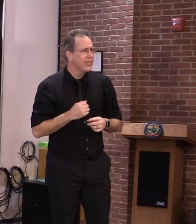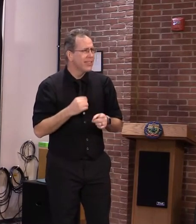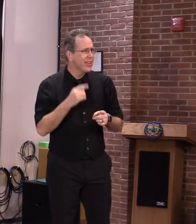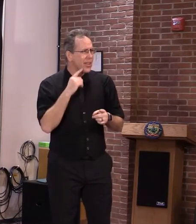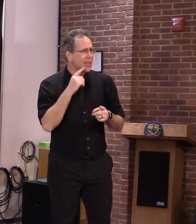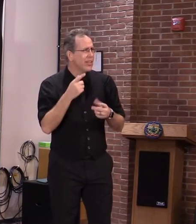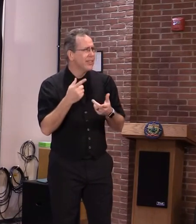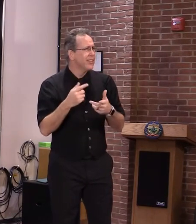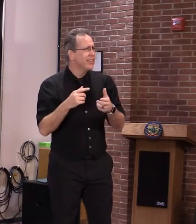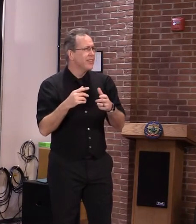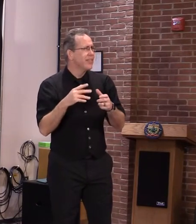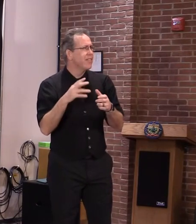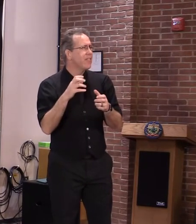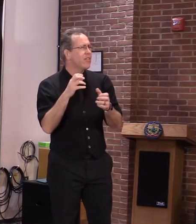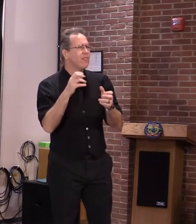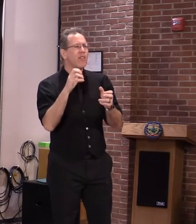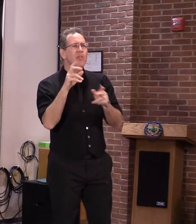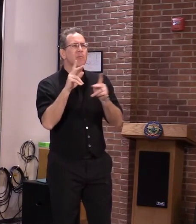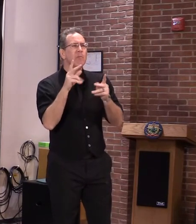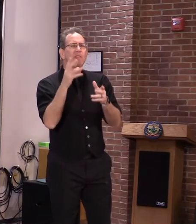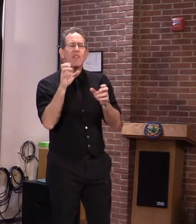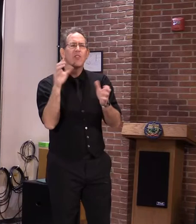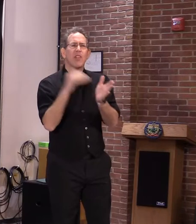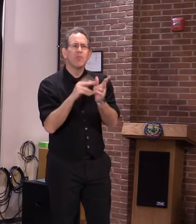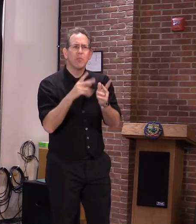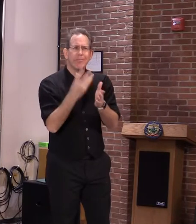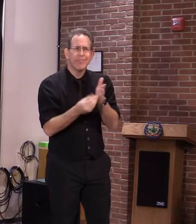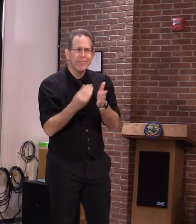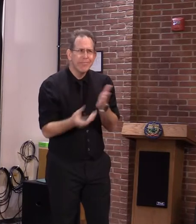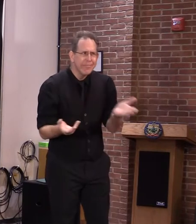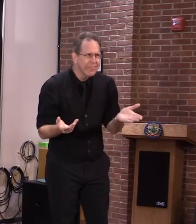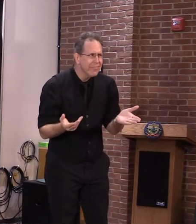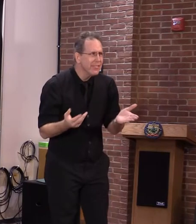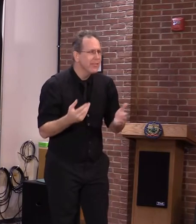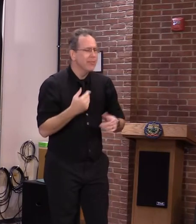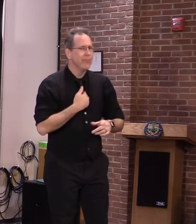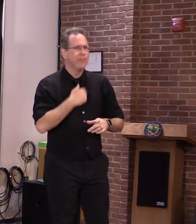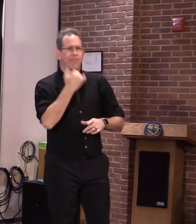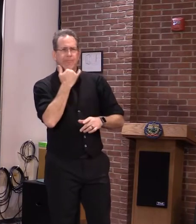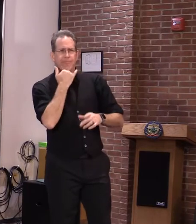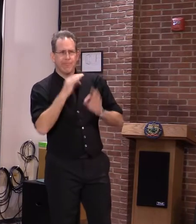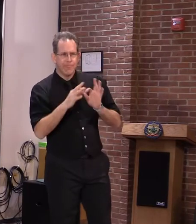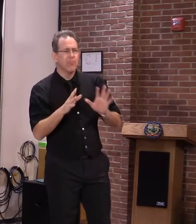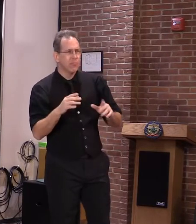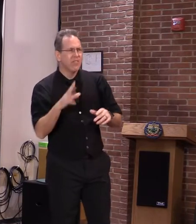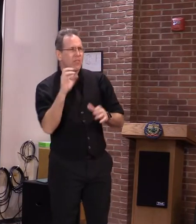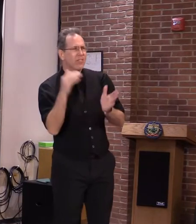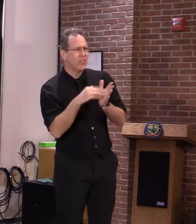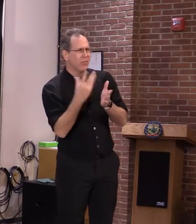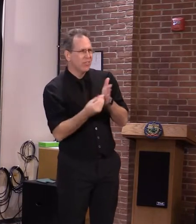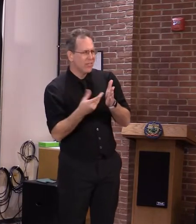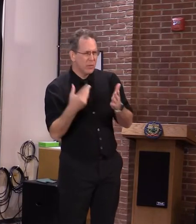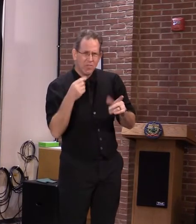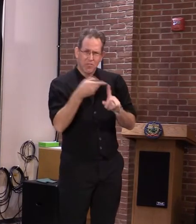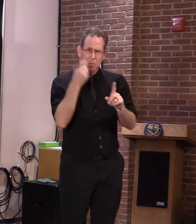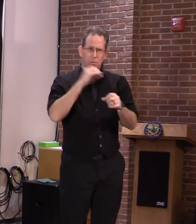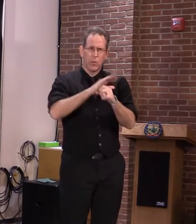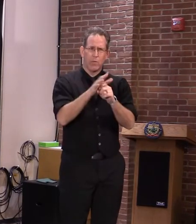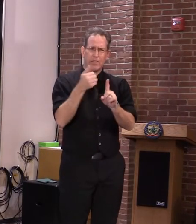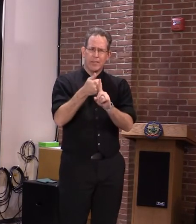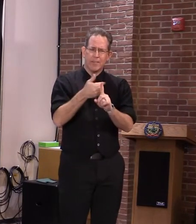every death is tragic, and in particular with COVID, it's something, you know, years